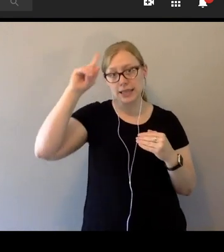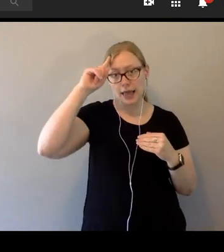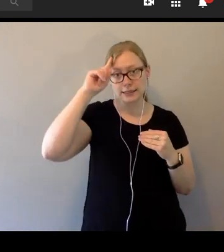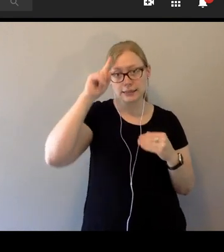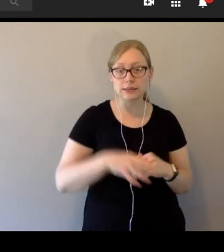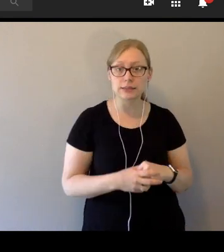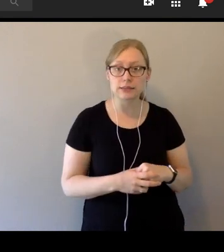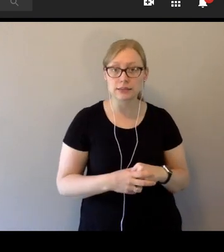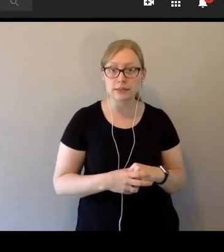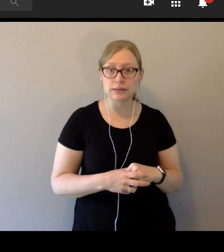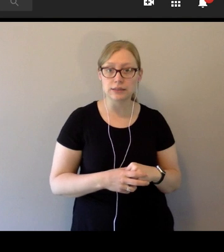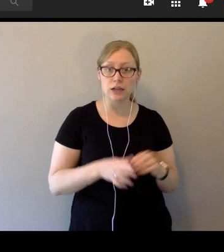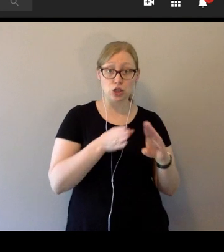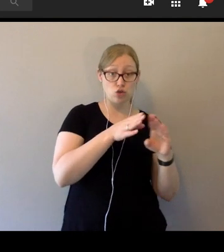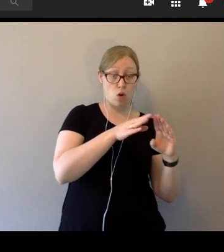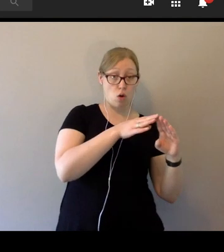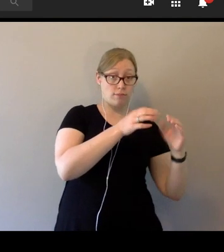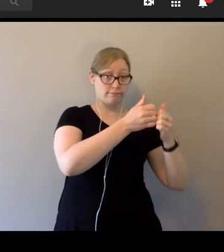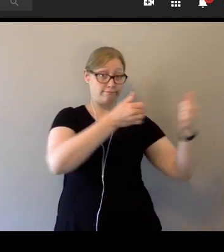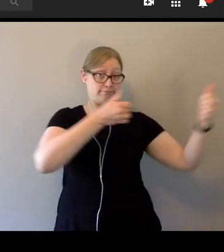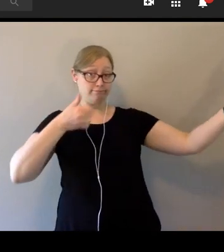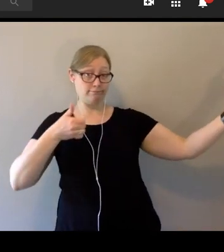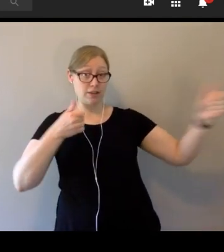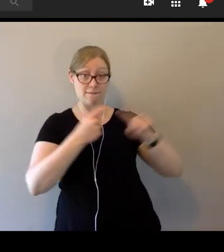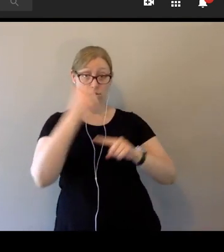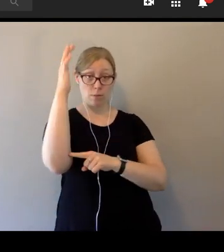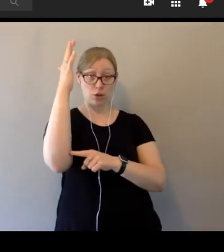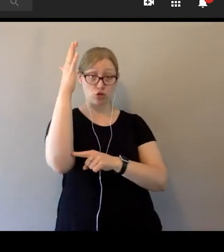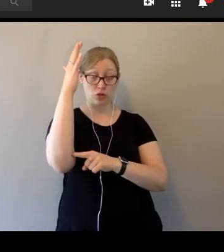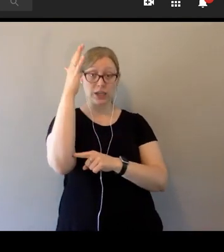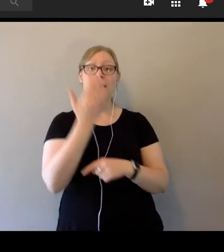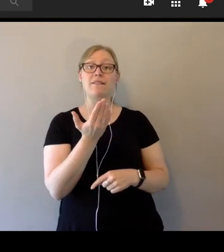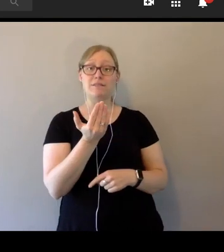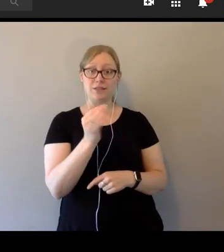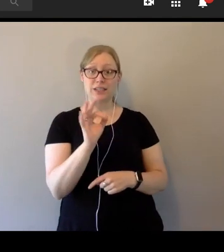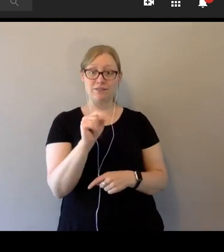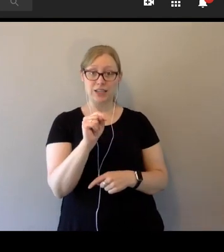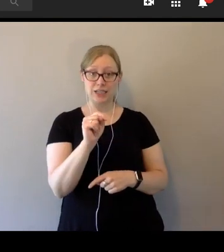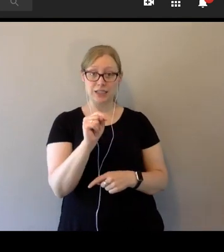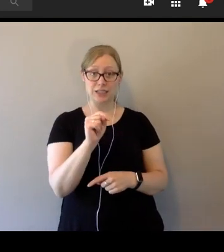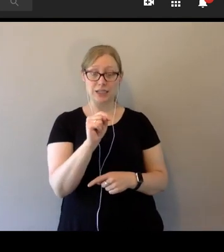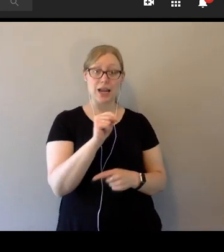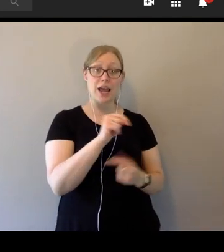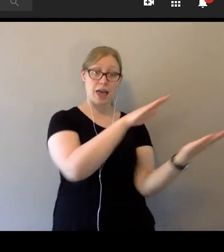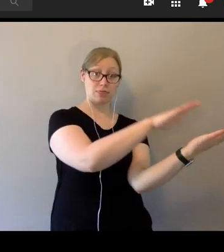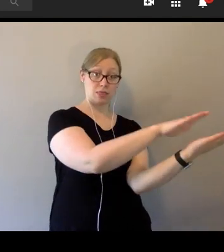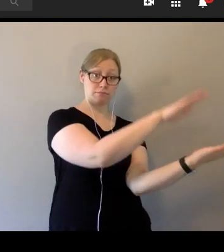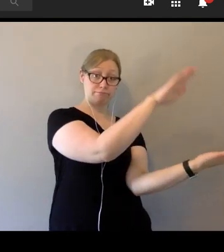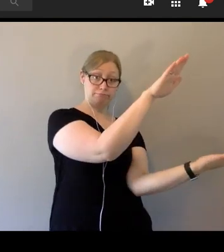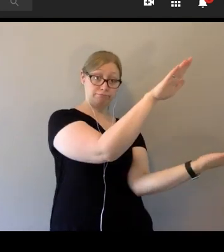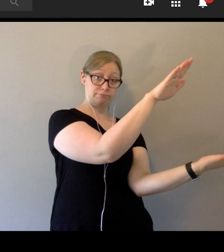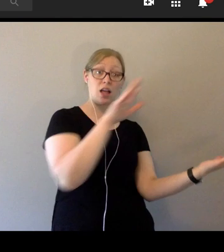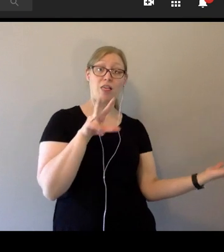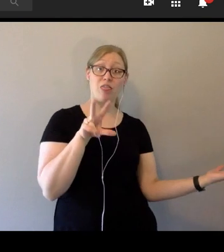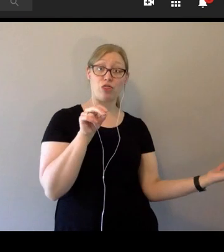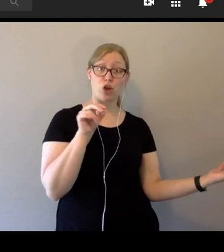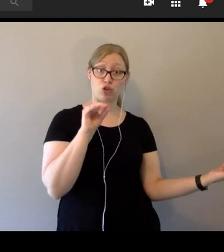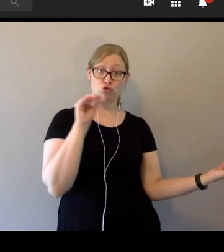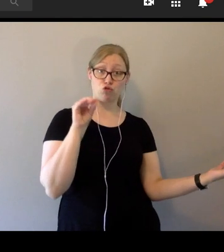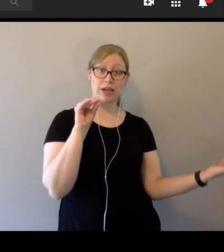tree. And I also know that the angle is 30 degrees. So what I'm looking for is this opposite side of the